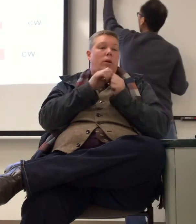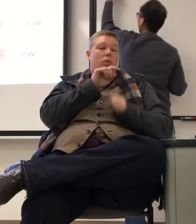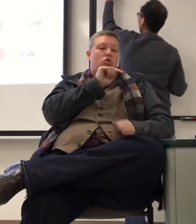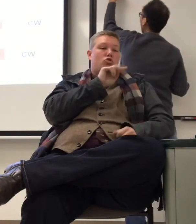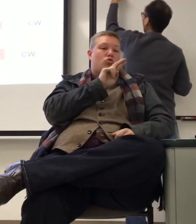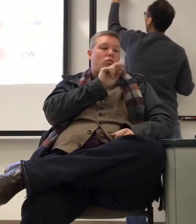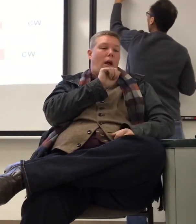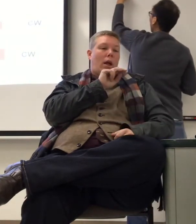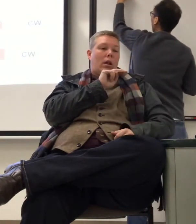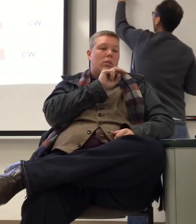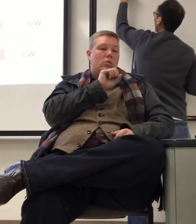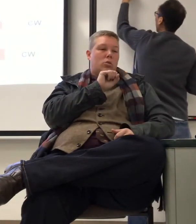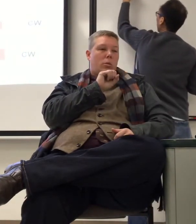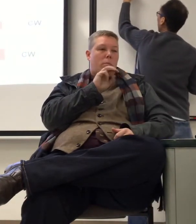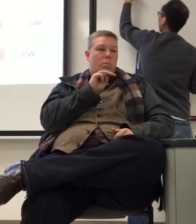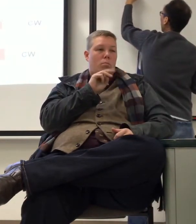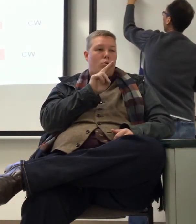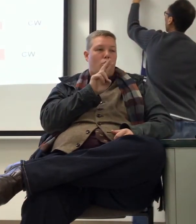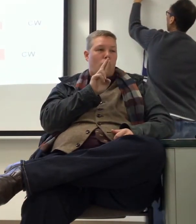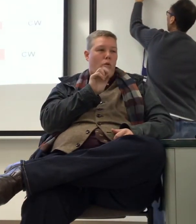Apply.